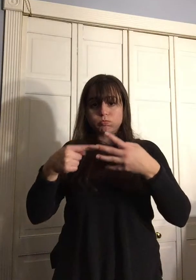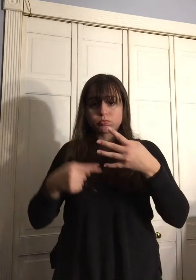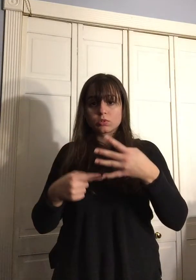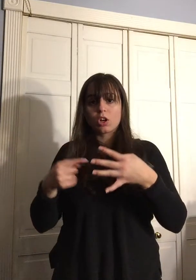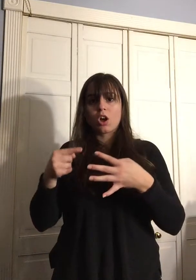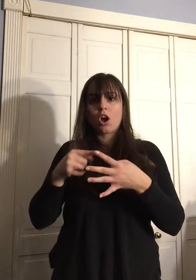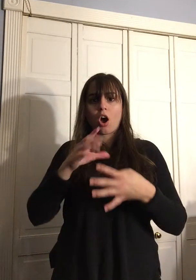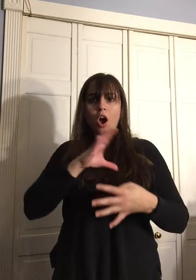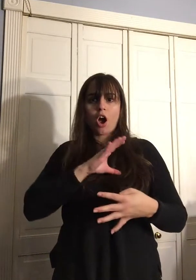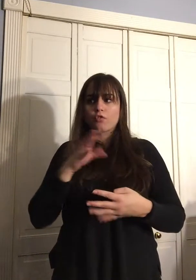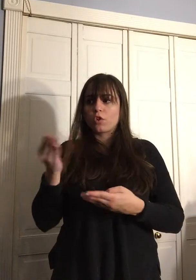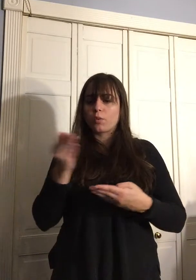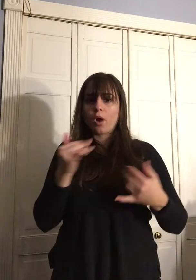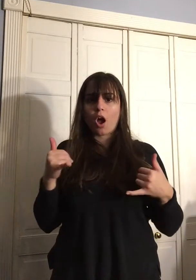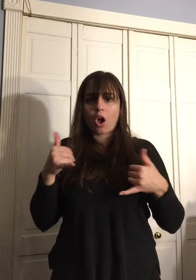back to your family soon.